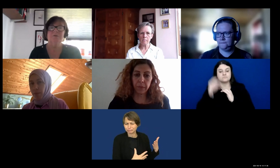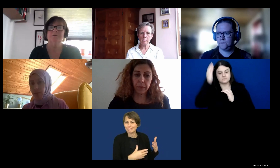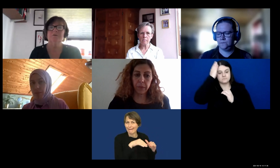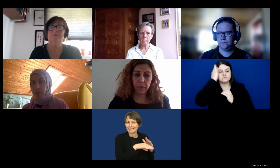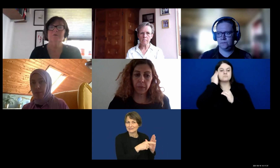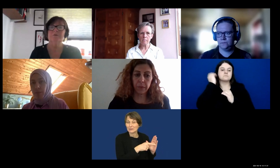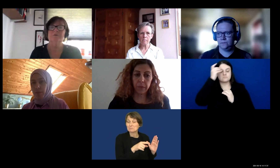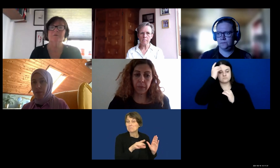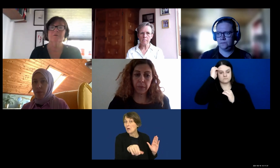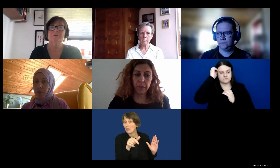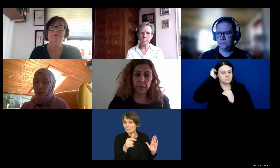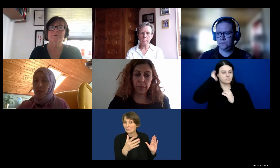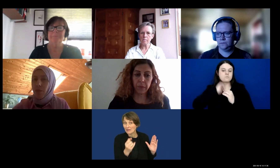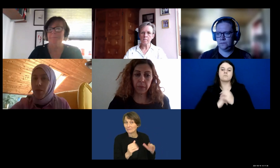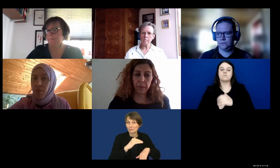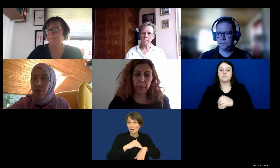this?